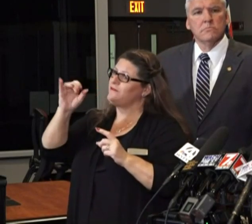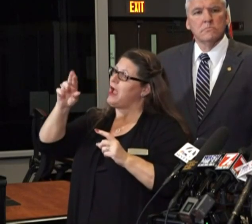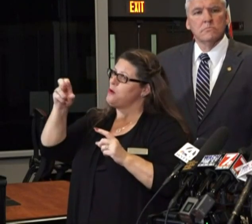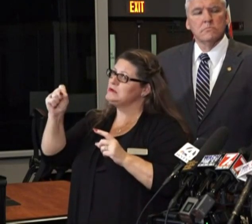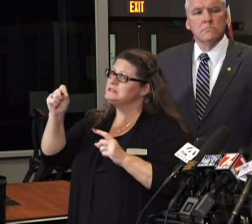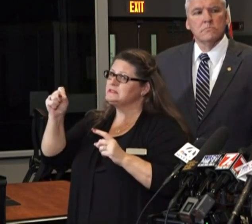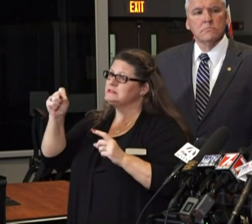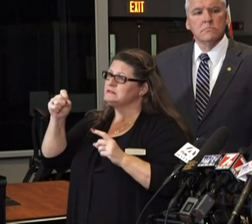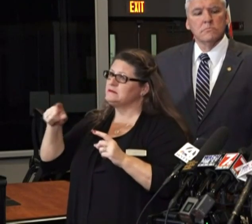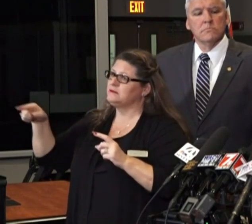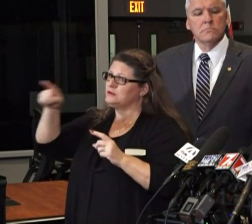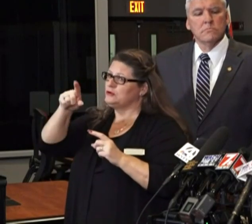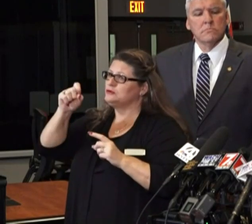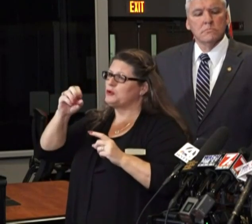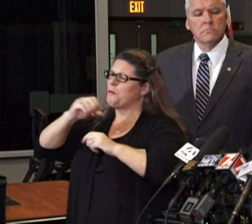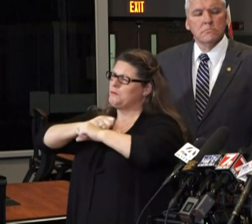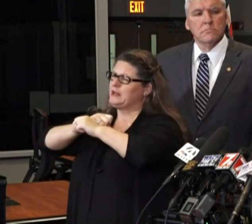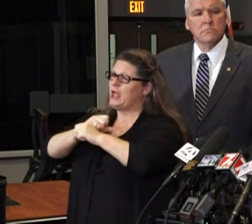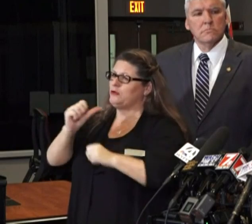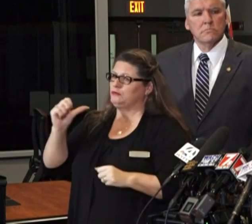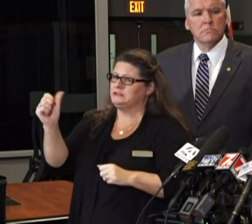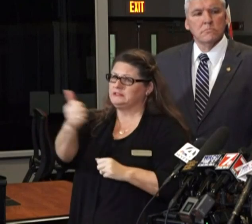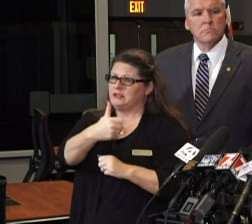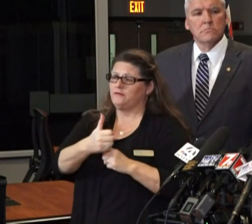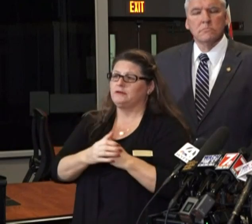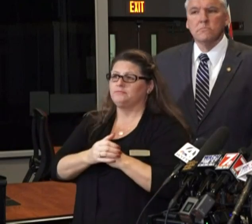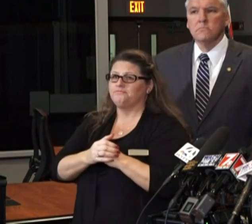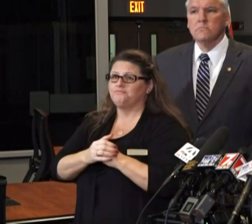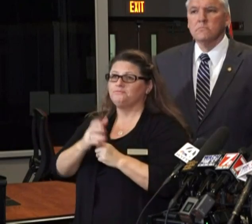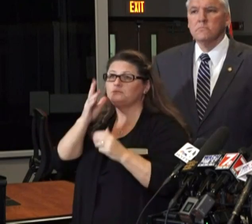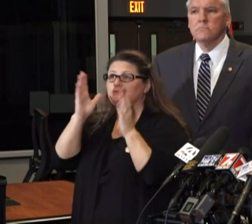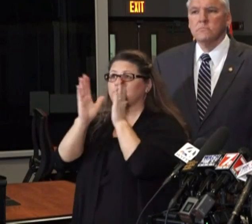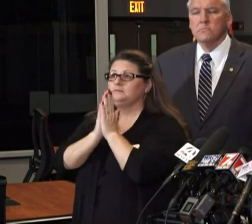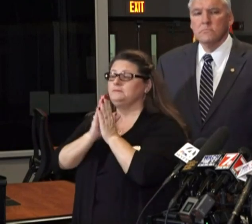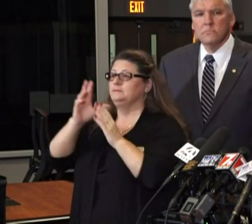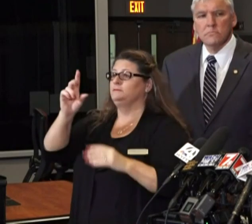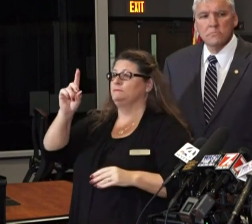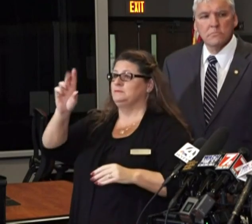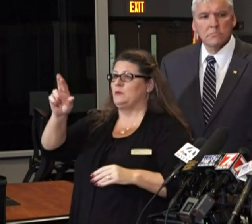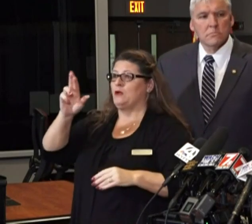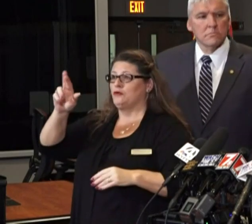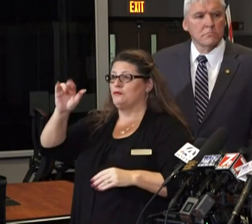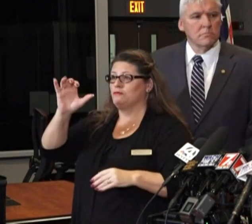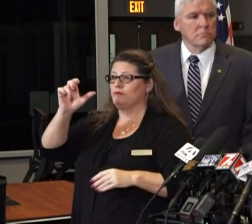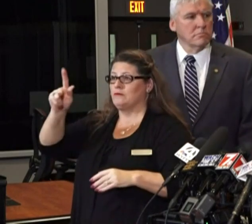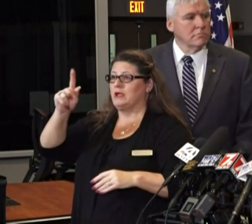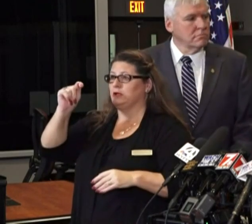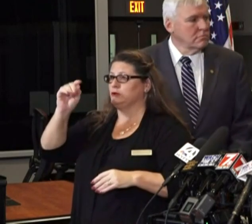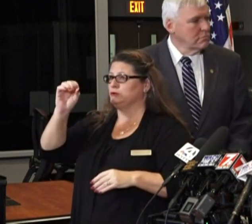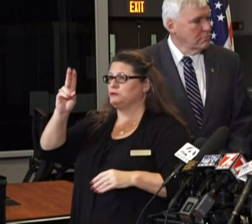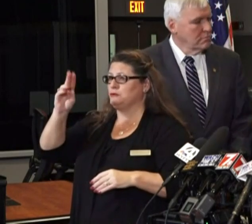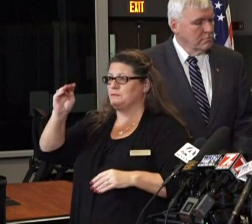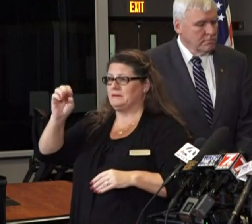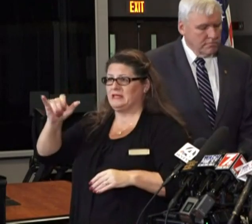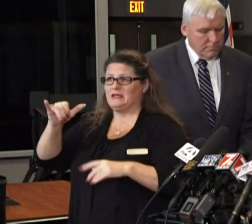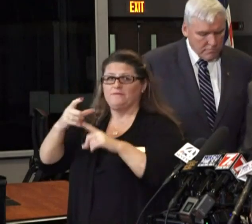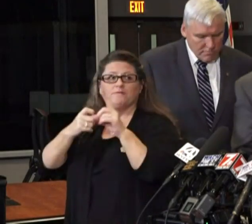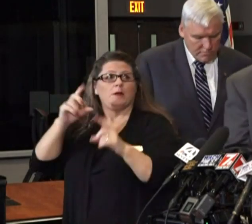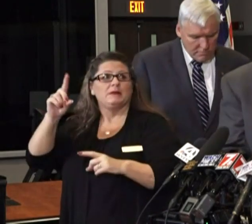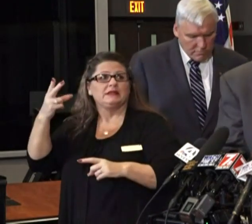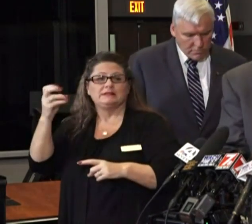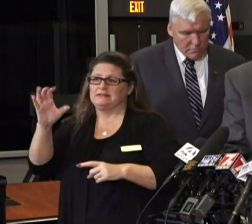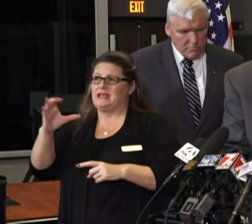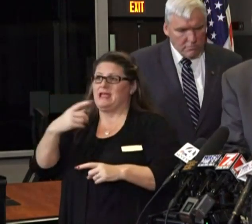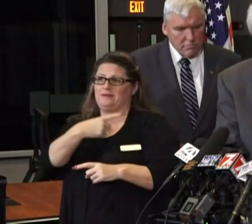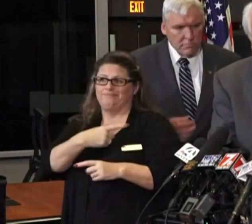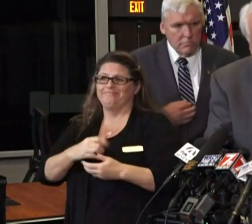yourself from it. So with that, I'll ask Dr. Rick Toomey of DHEC if you would please come forward. Doctor.